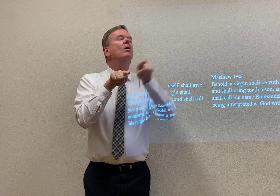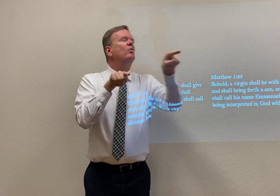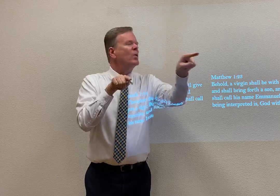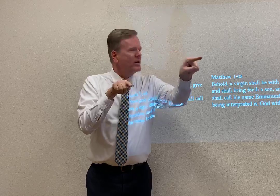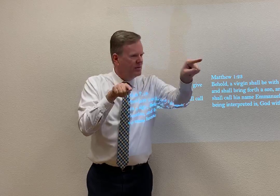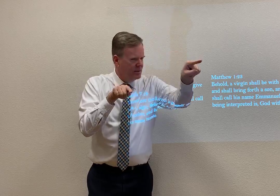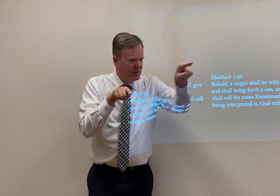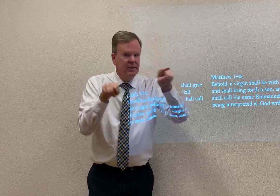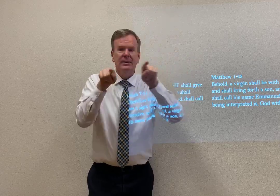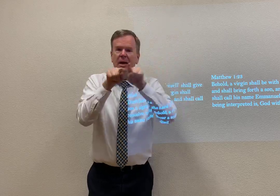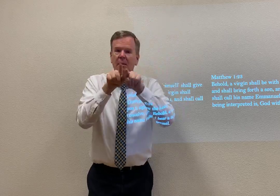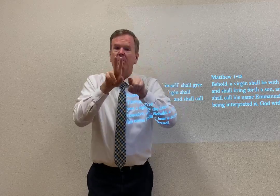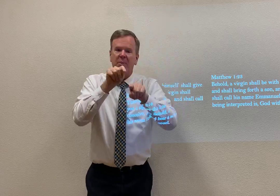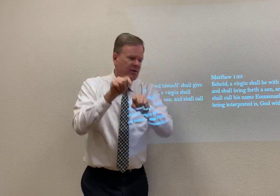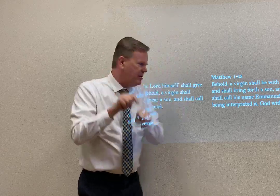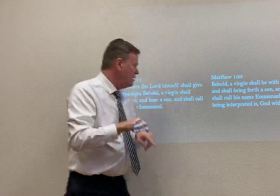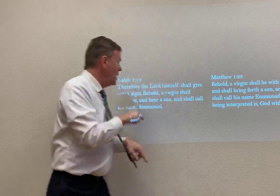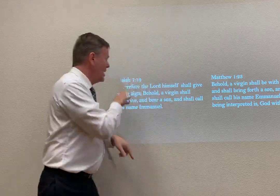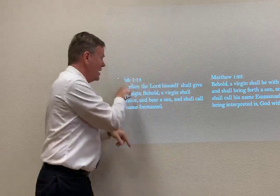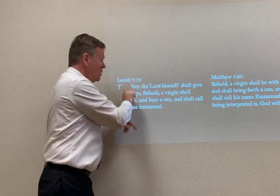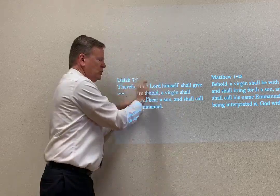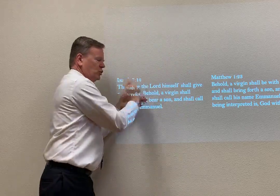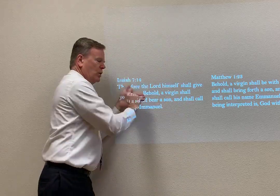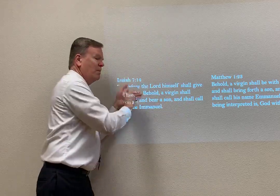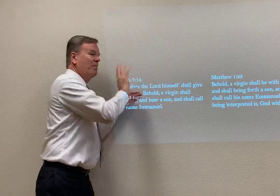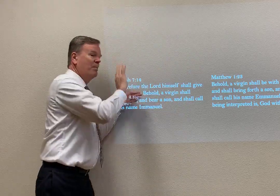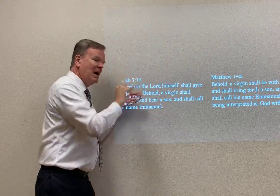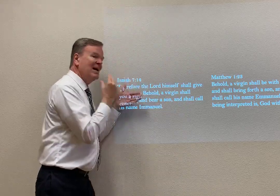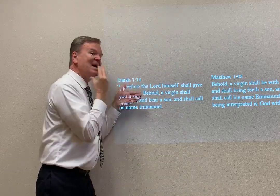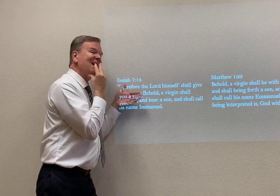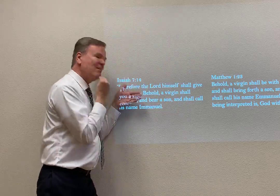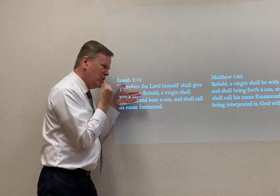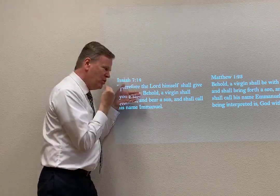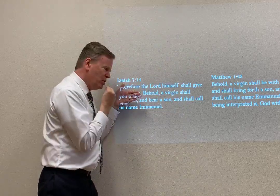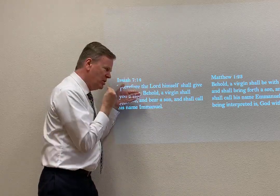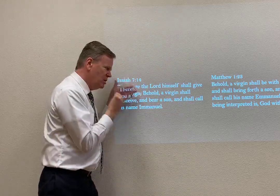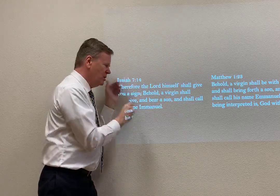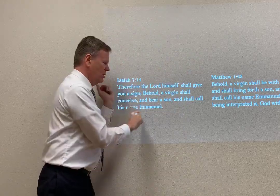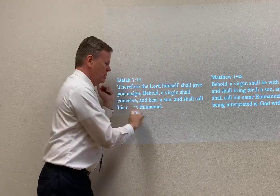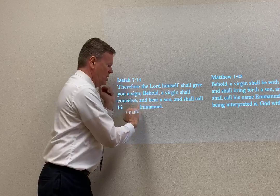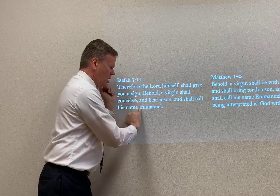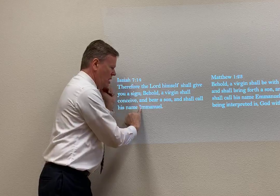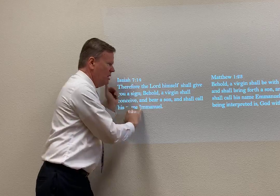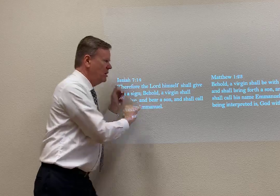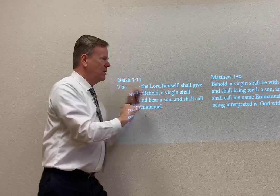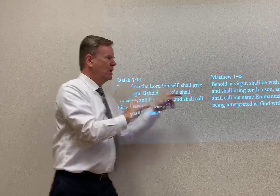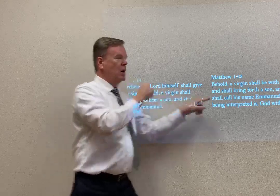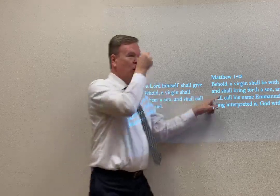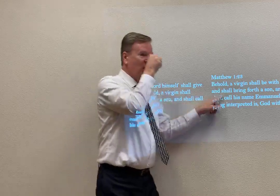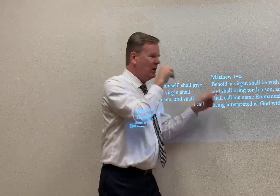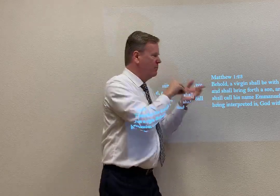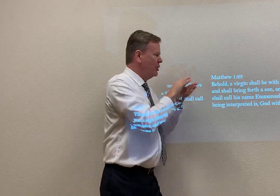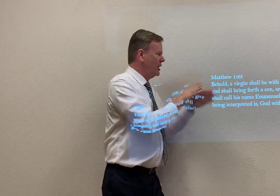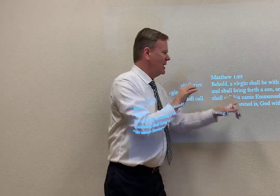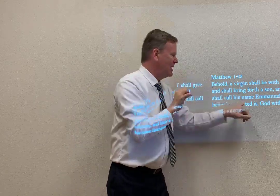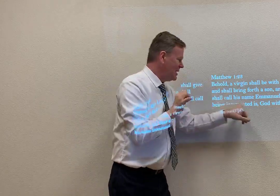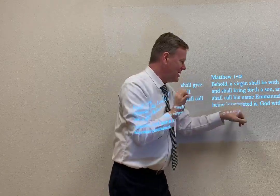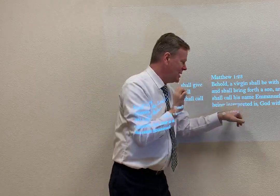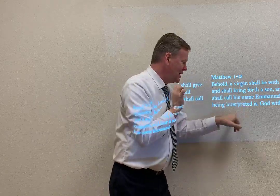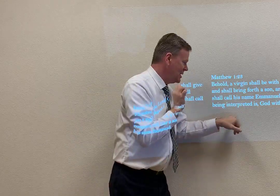same thing, right? It's the same thing, but this is written in Hebrew, and this is written, Emmanuel is written as